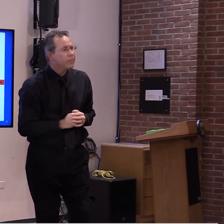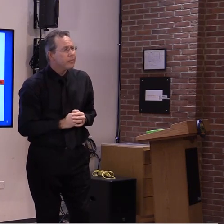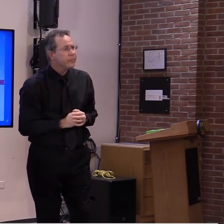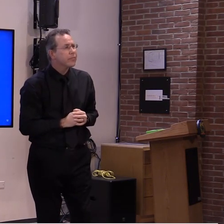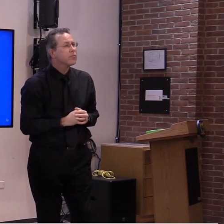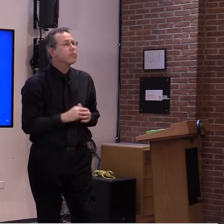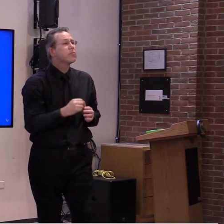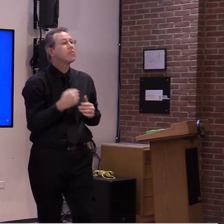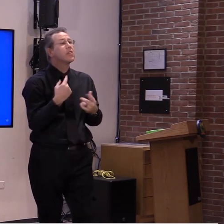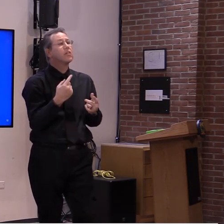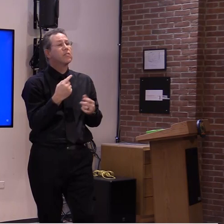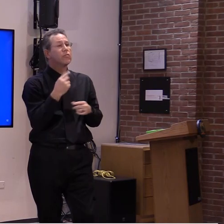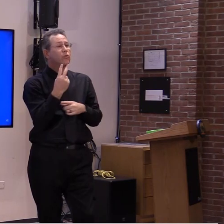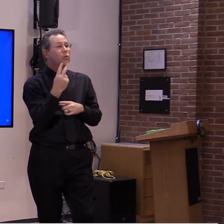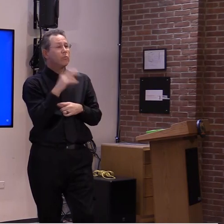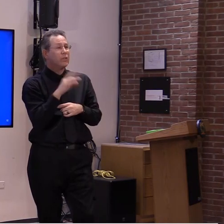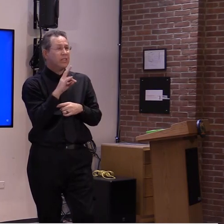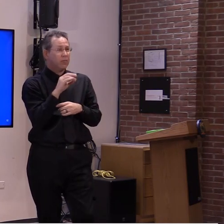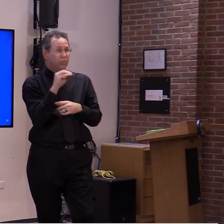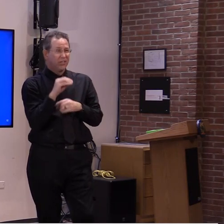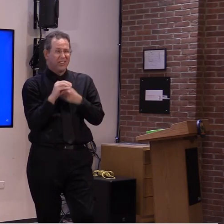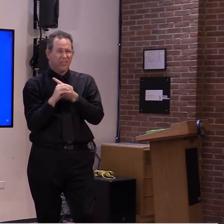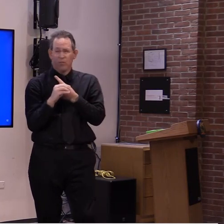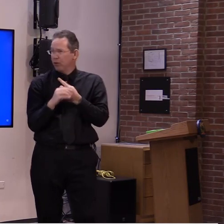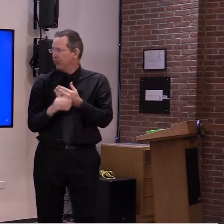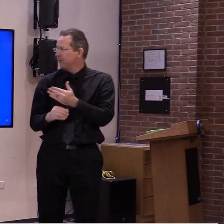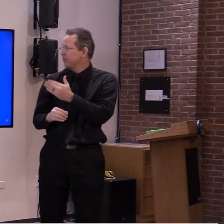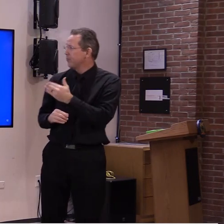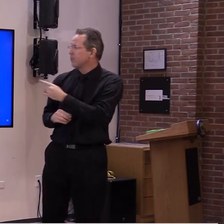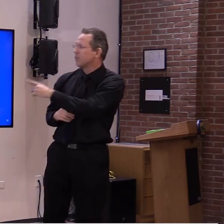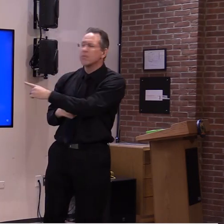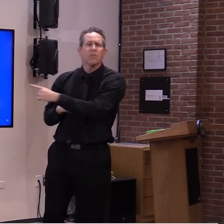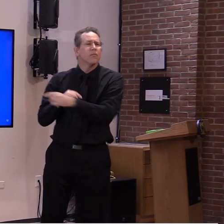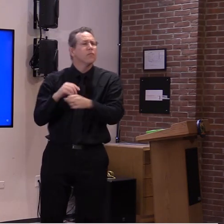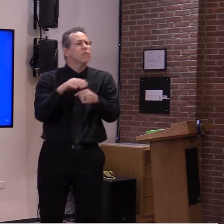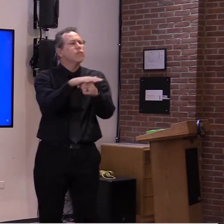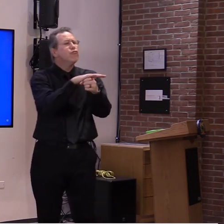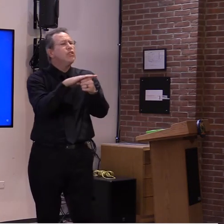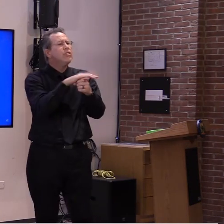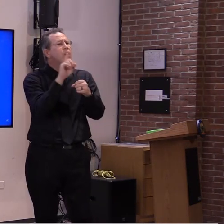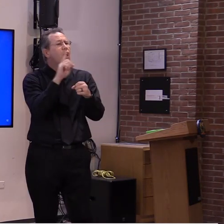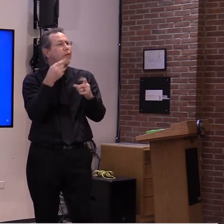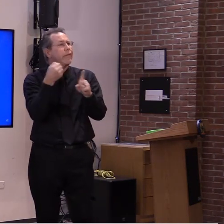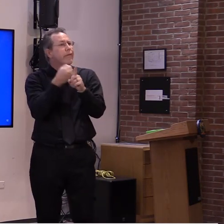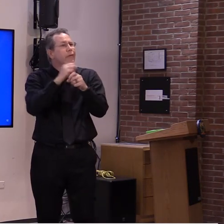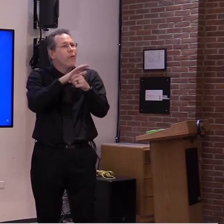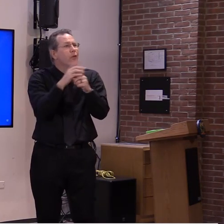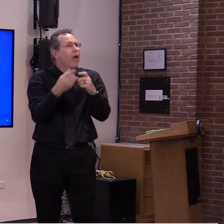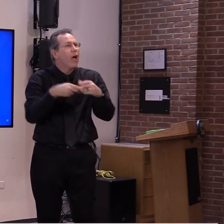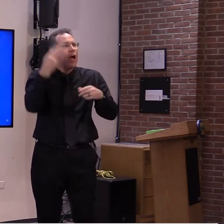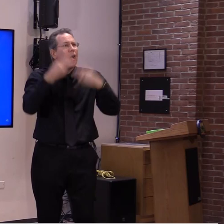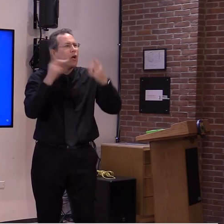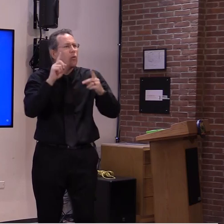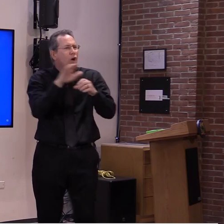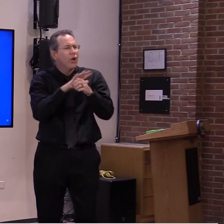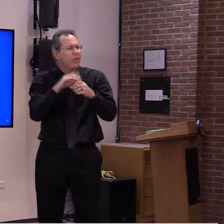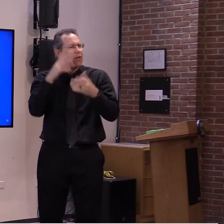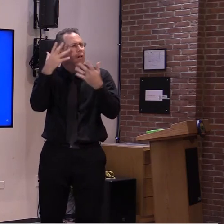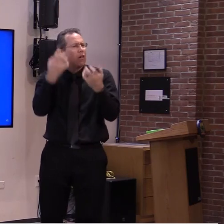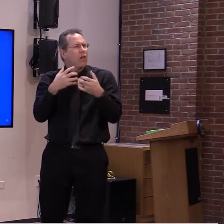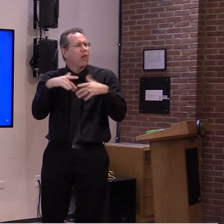2.63%. Turning to our regional heat map, you can see that Vermont continues to stand out in the region in terms of low case